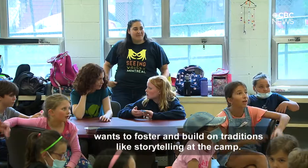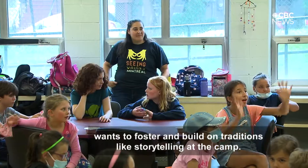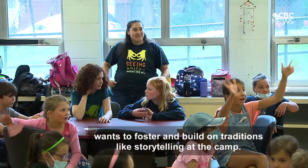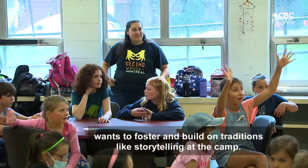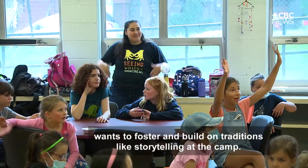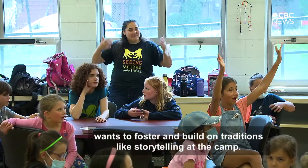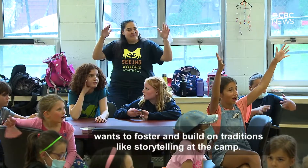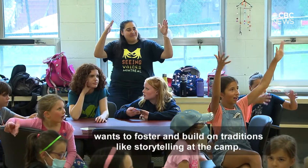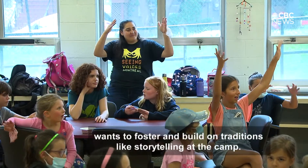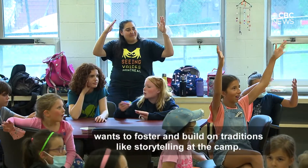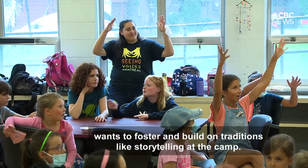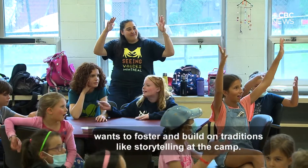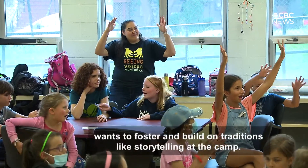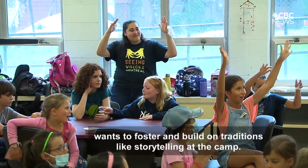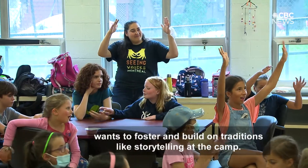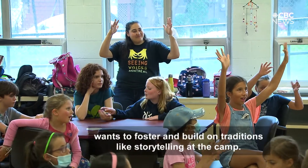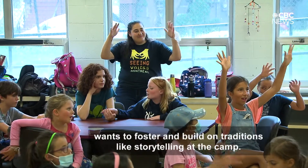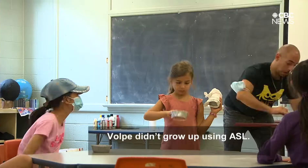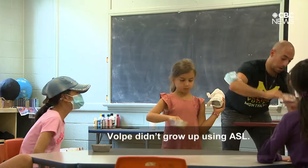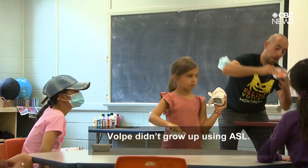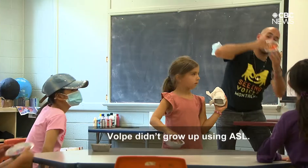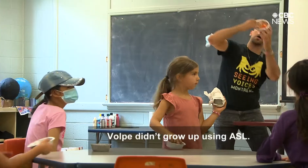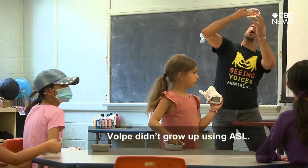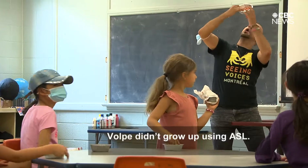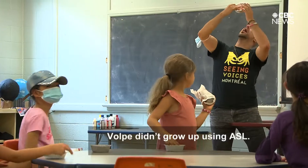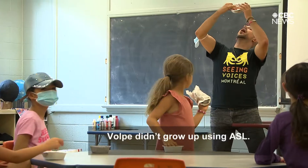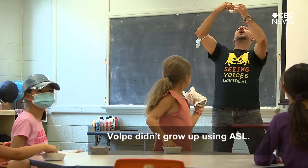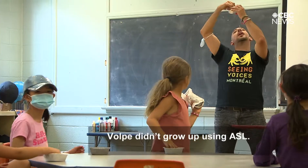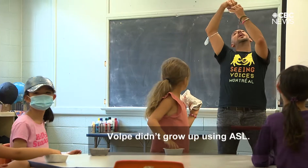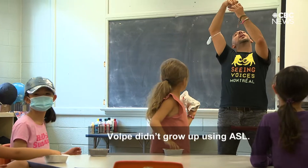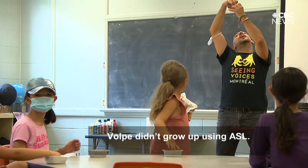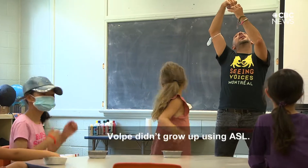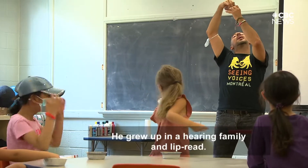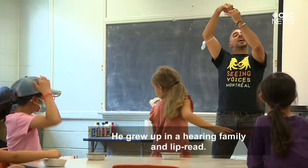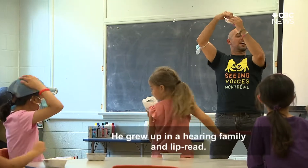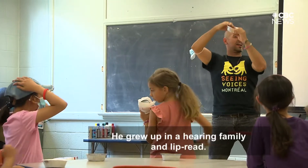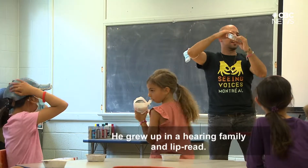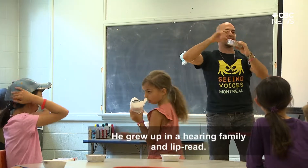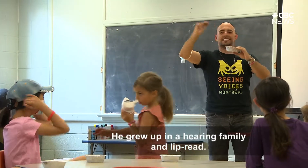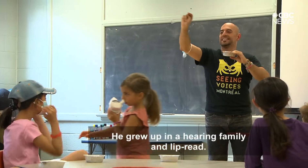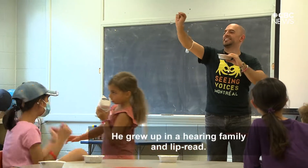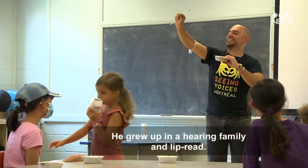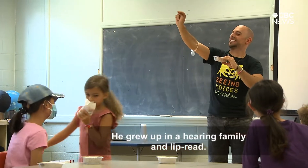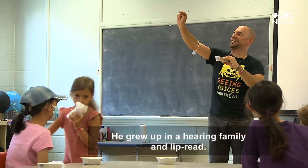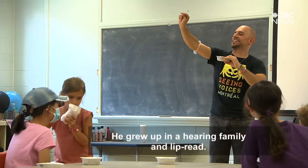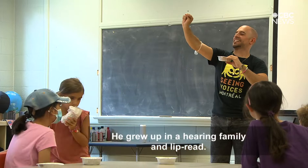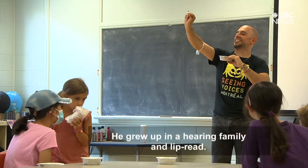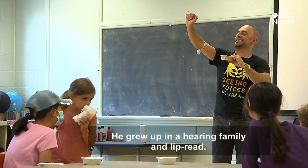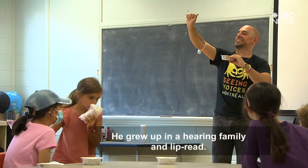traditions like storytelling at the camp. Volpe didn't grow up using ASL. He grew up in a hearing family and lip read.